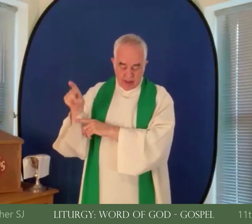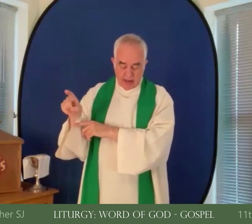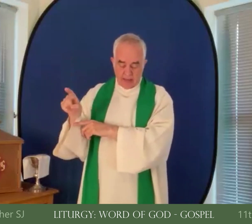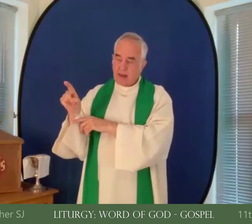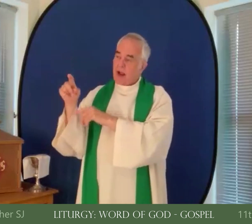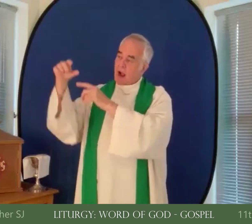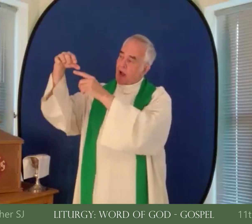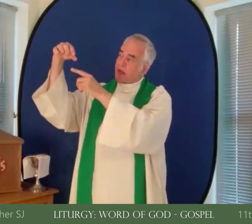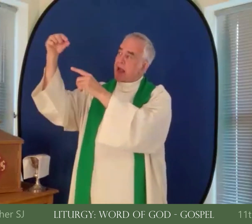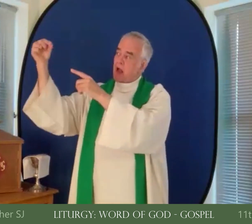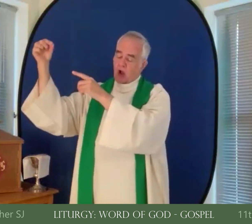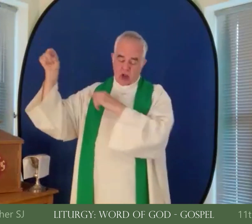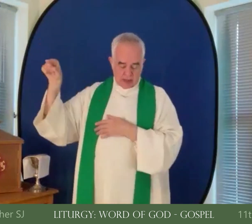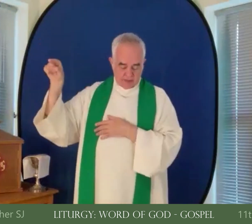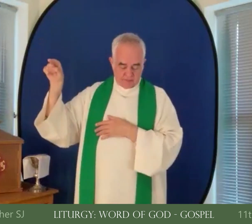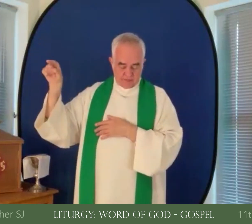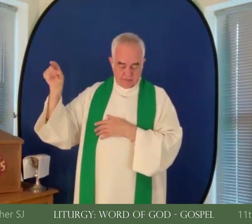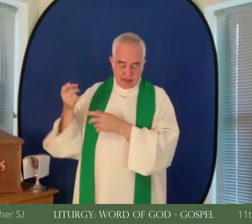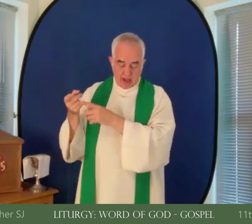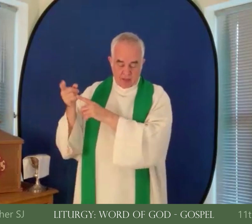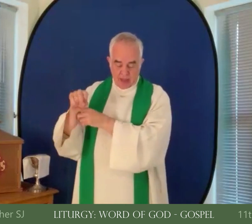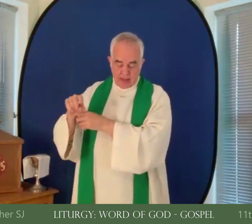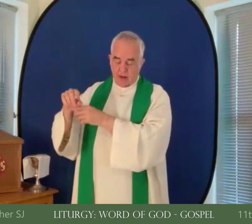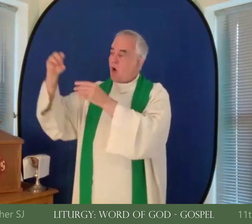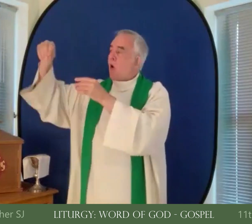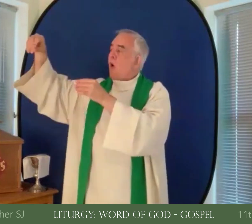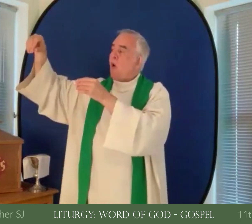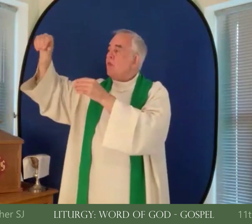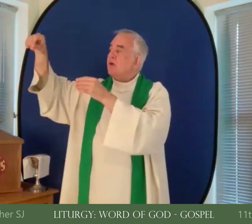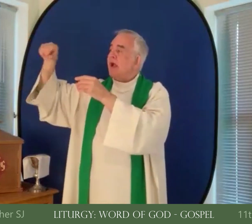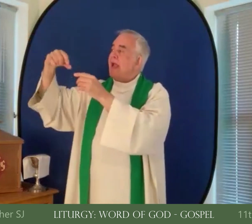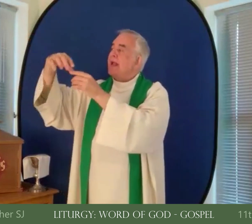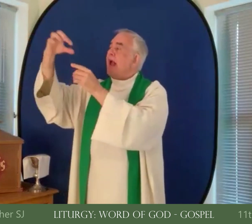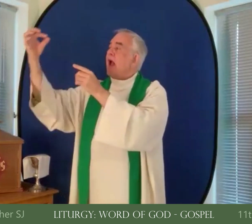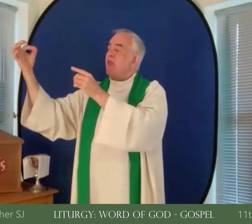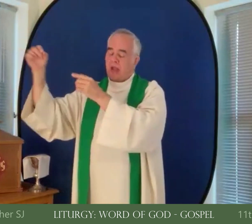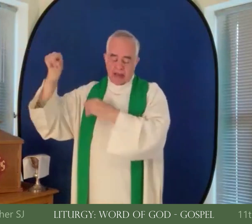then the ear, then all the grain in the ear.